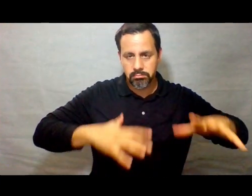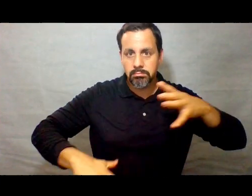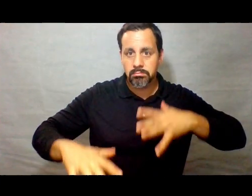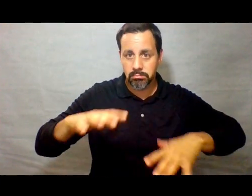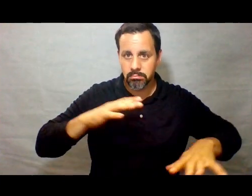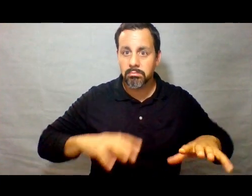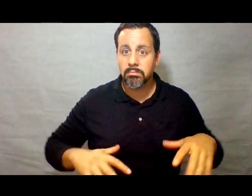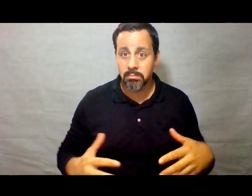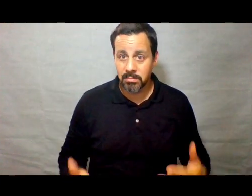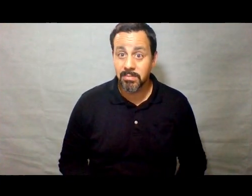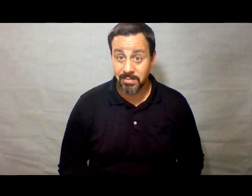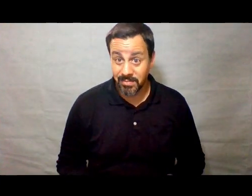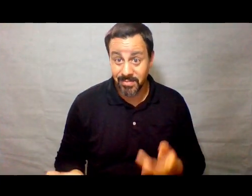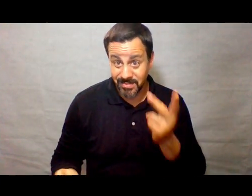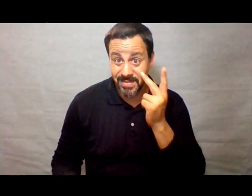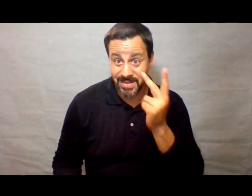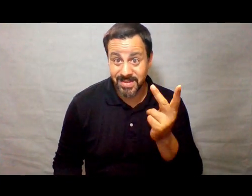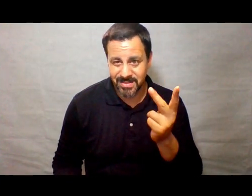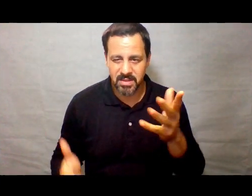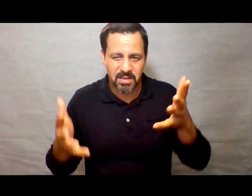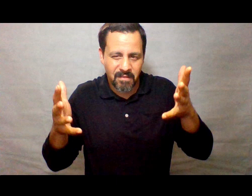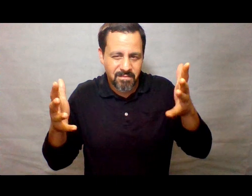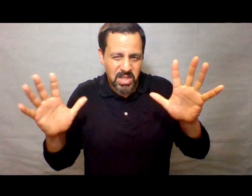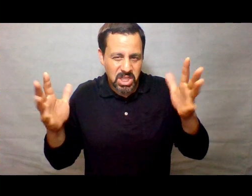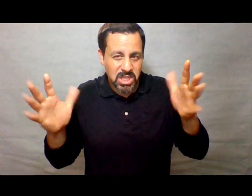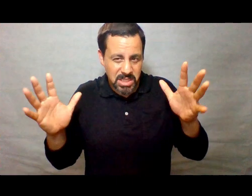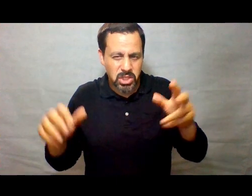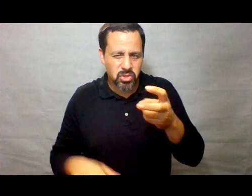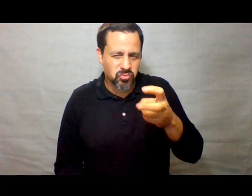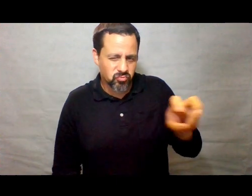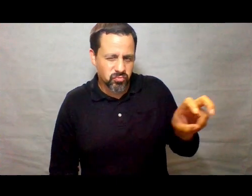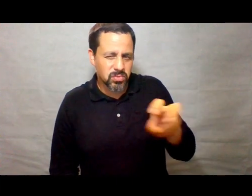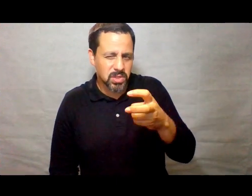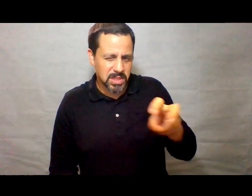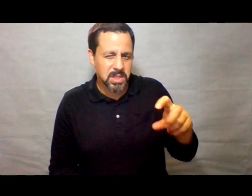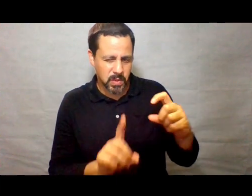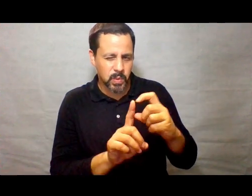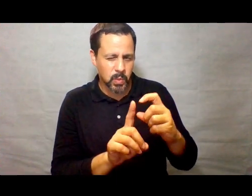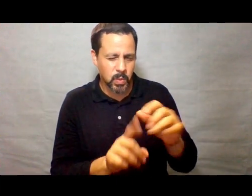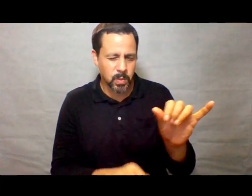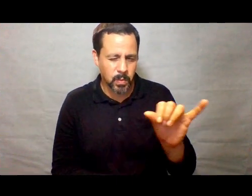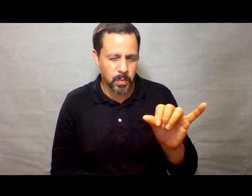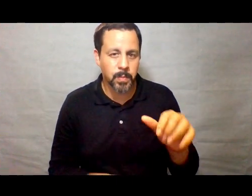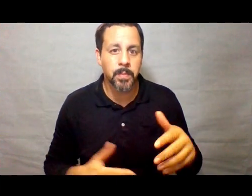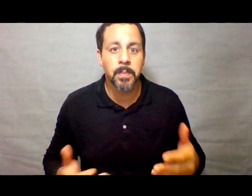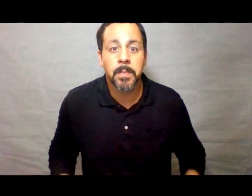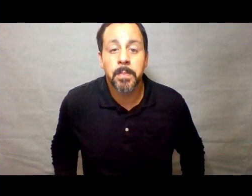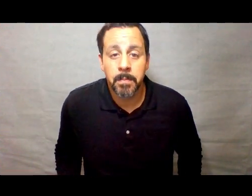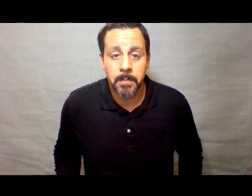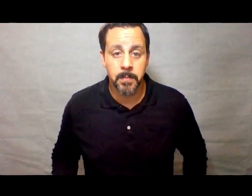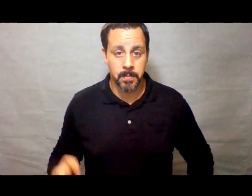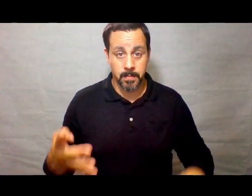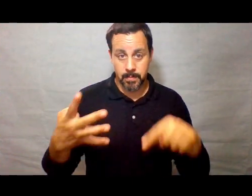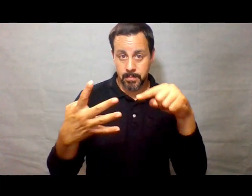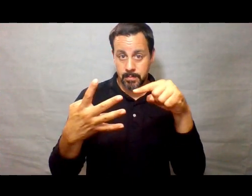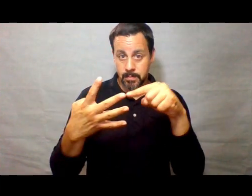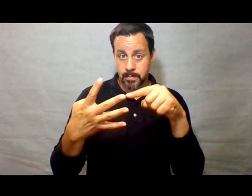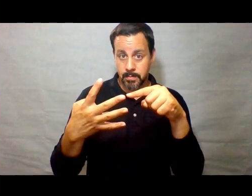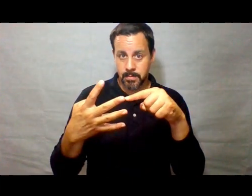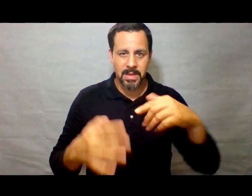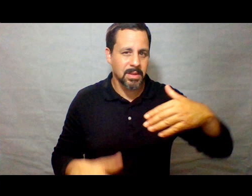finish. Get dressed. You see? So I used finished as a transition.